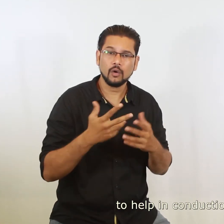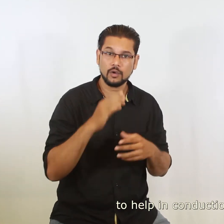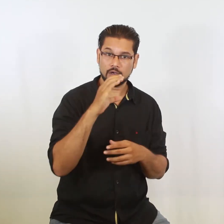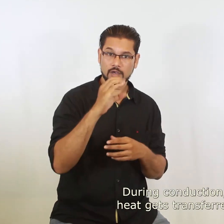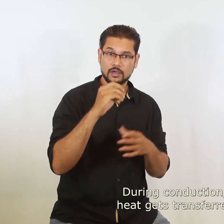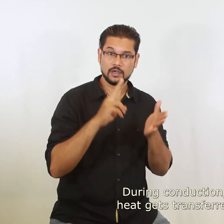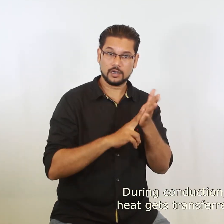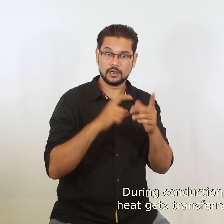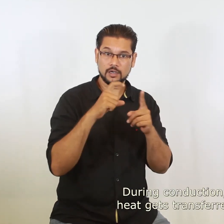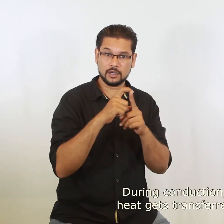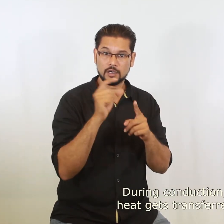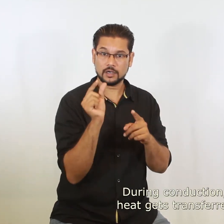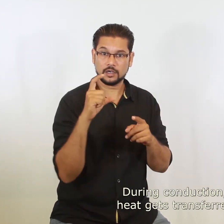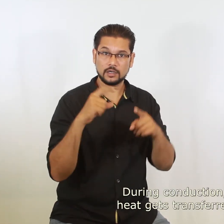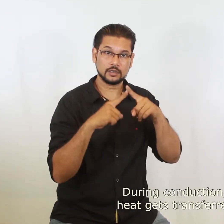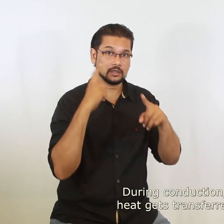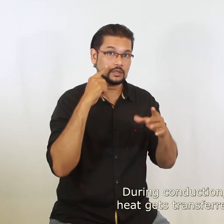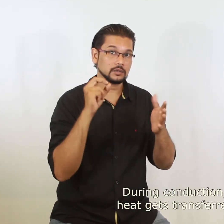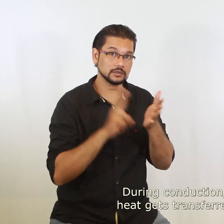During conduction, heat gets transferred